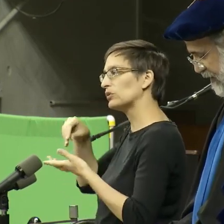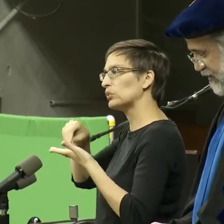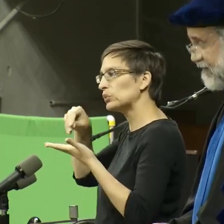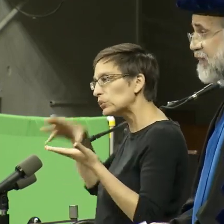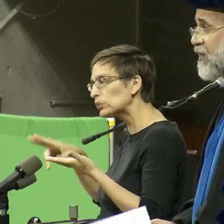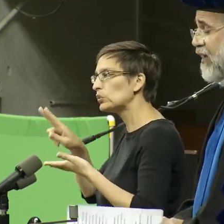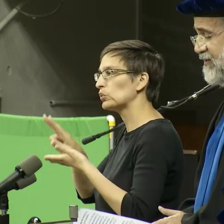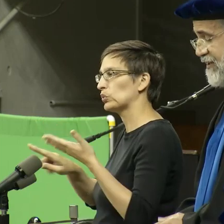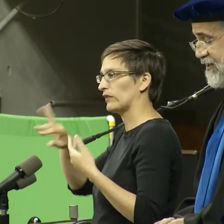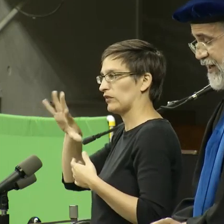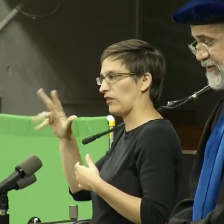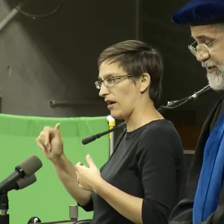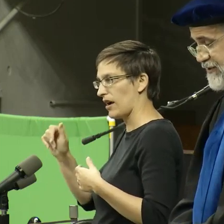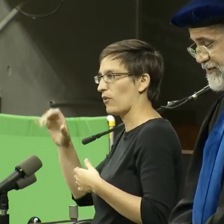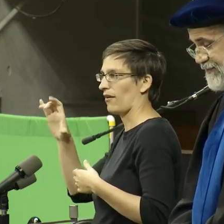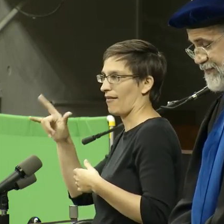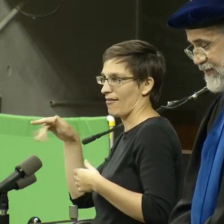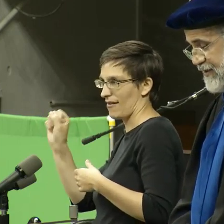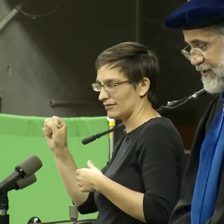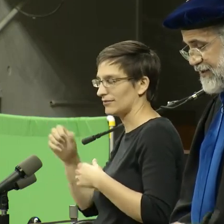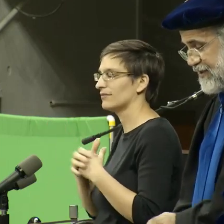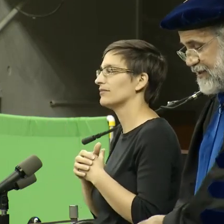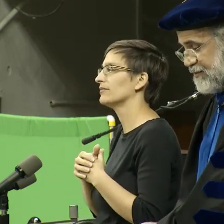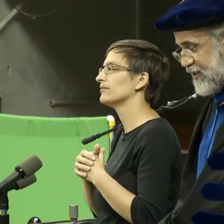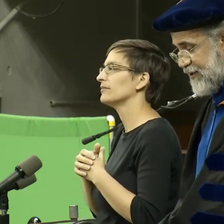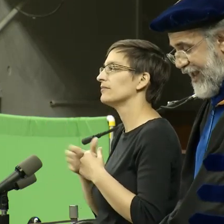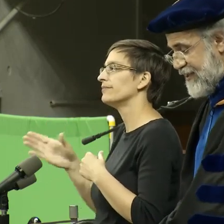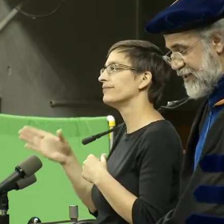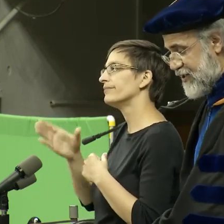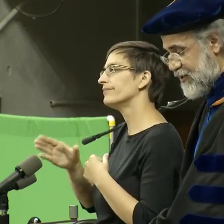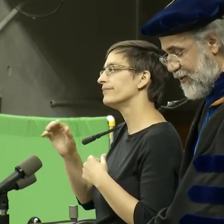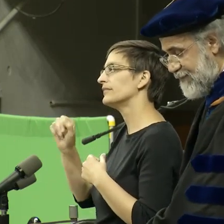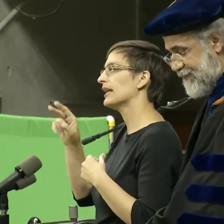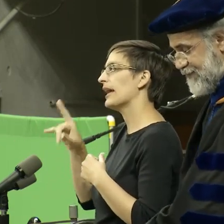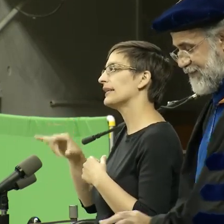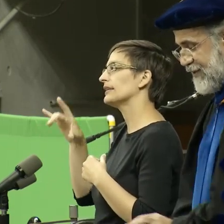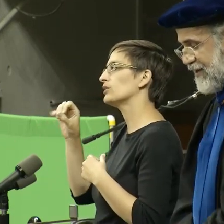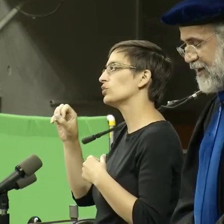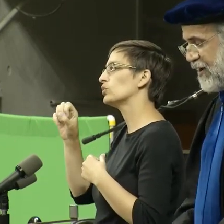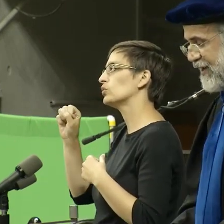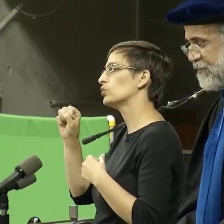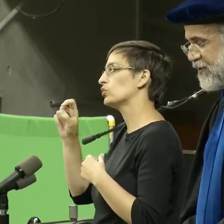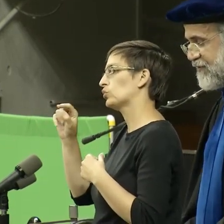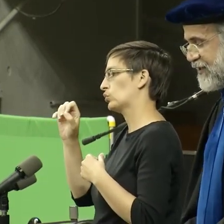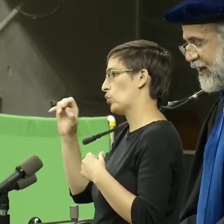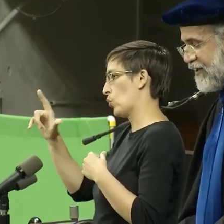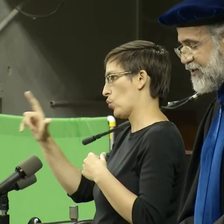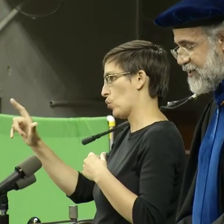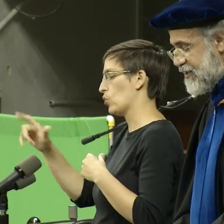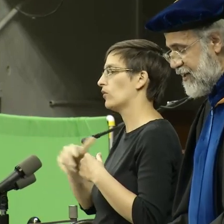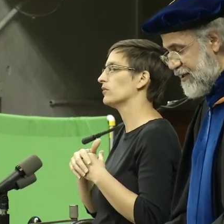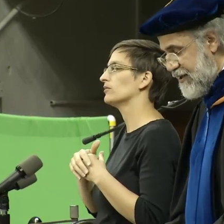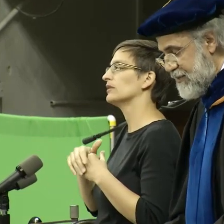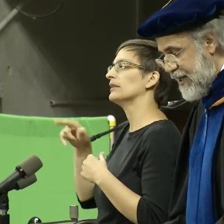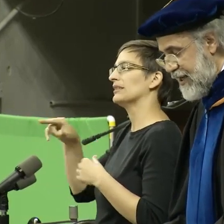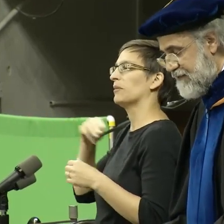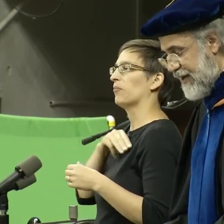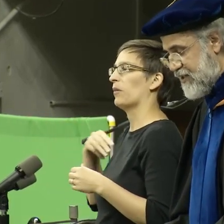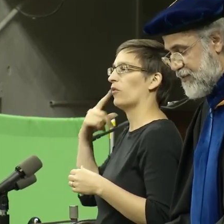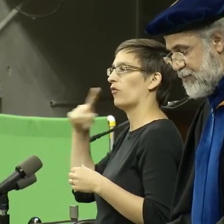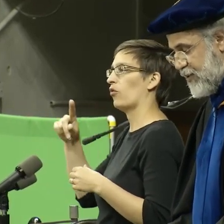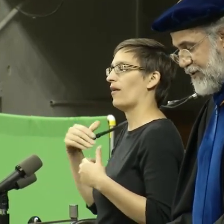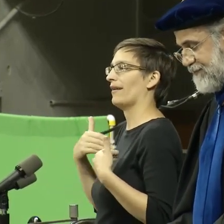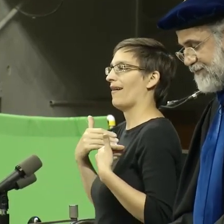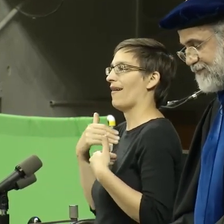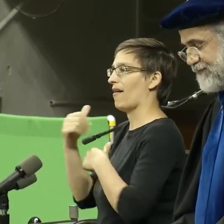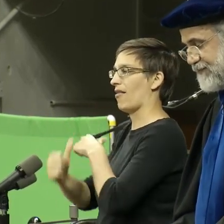in the College of Liberal Arts and Sciences. Mr. Andy Stoll, a member of the college's Young Alumni